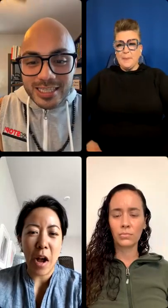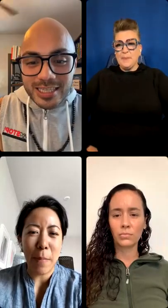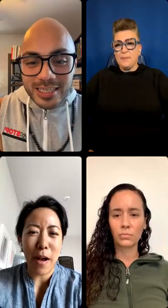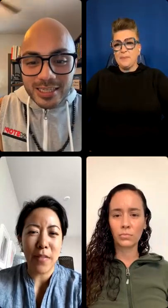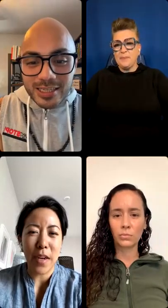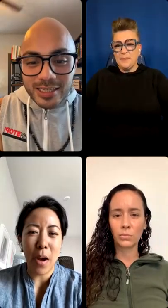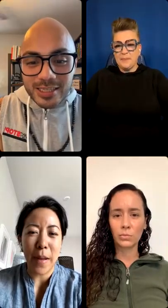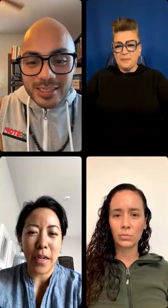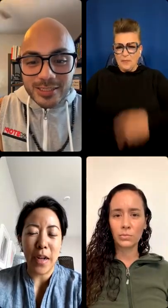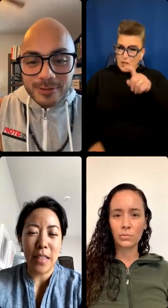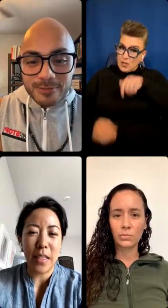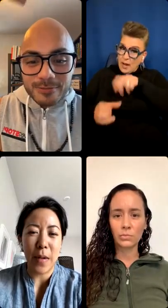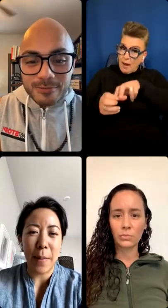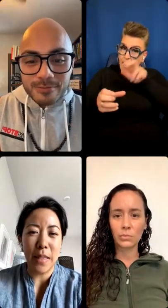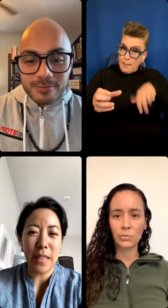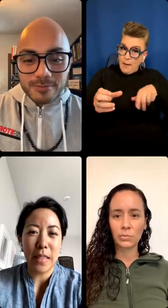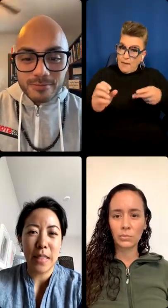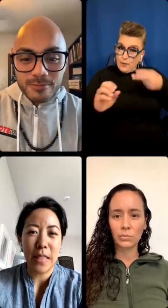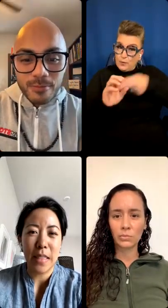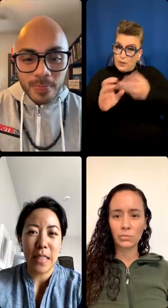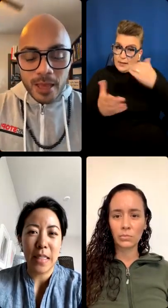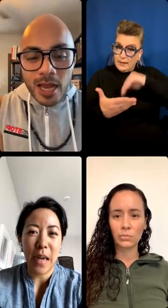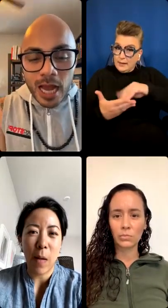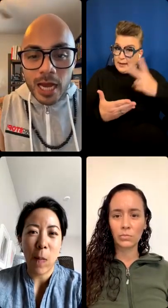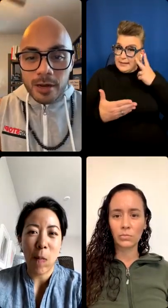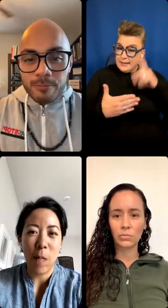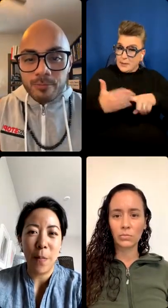Should I hop off and hop back on and see what happens?